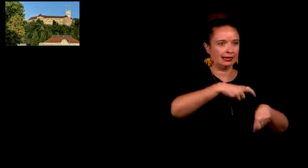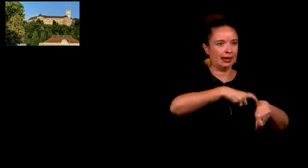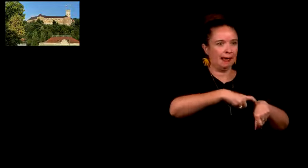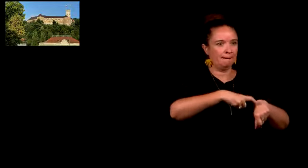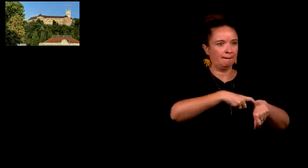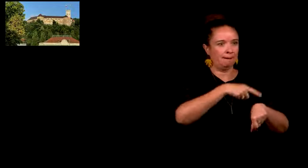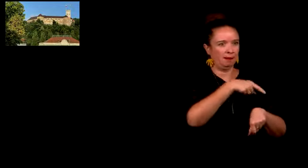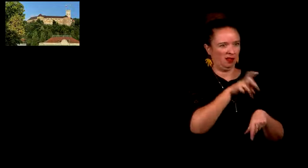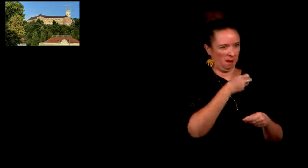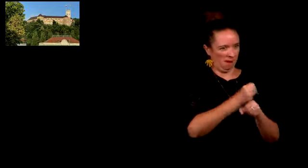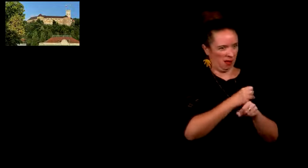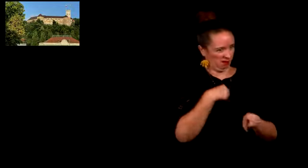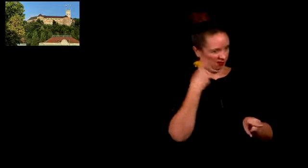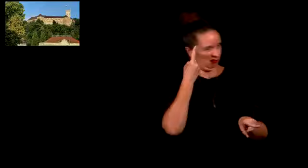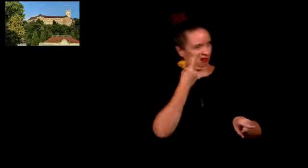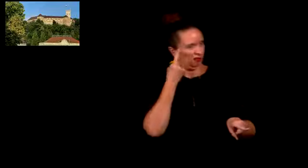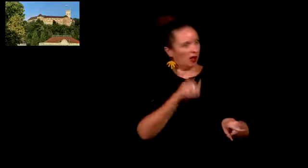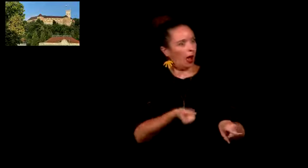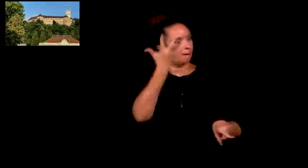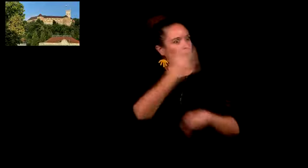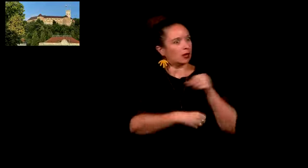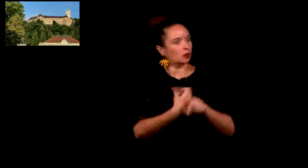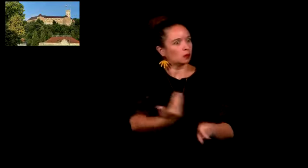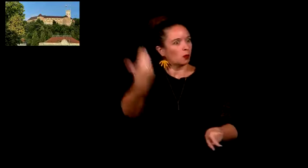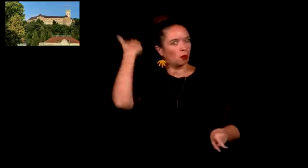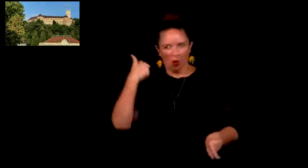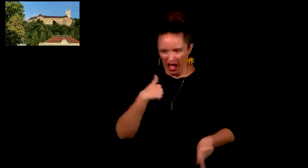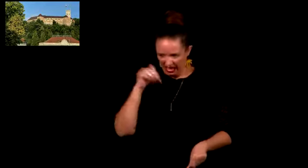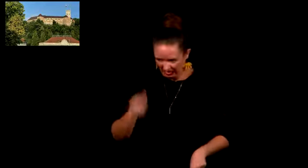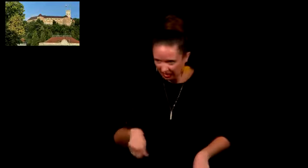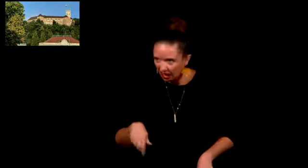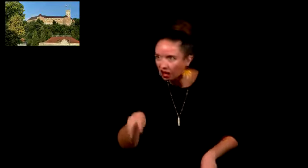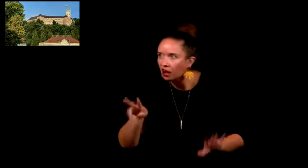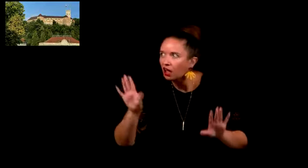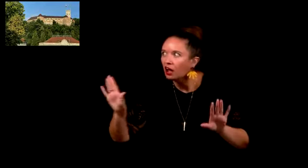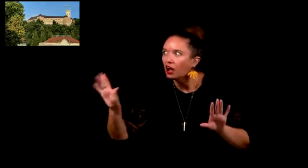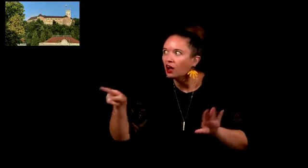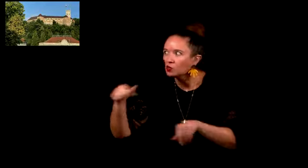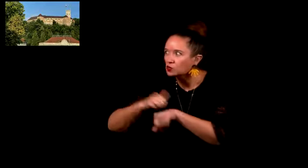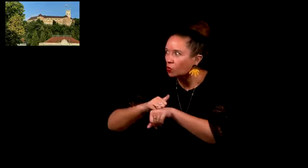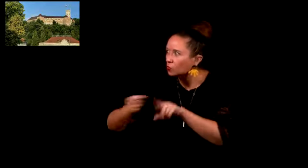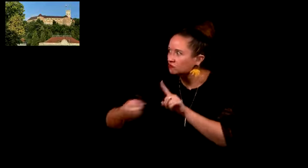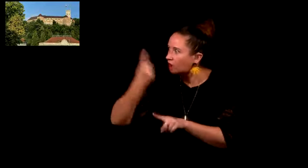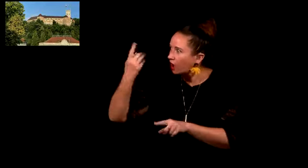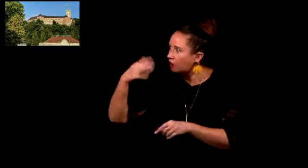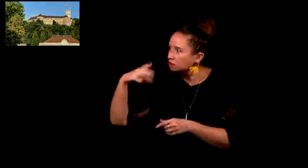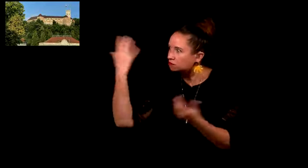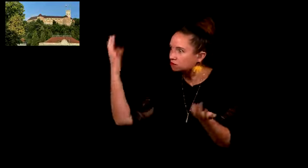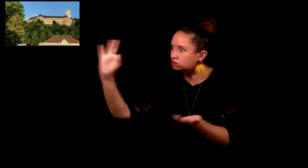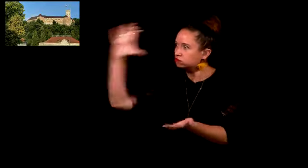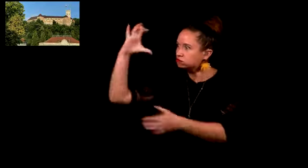You know, I feel like these are frozen in time, and it kind of makes me wonder what it was like all those years